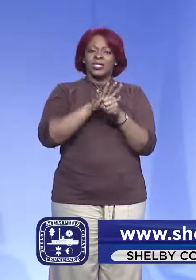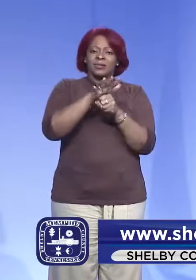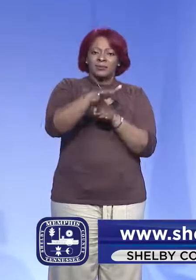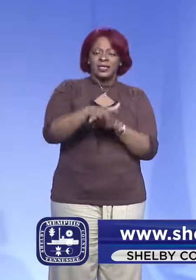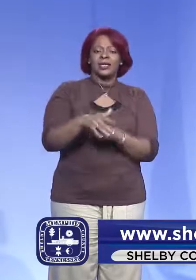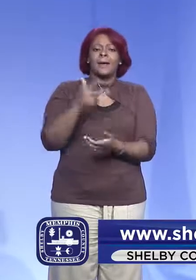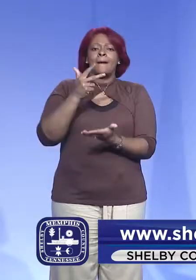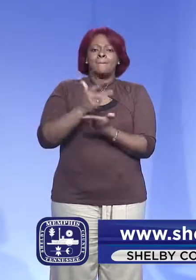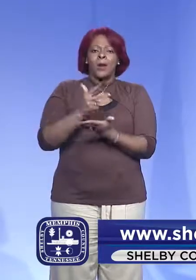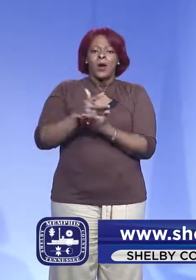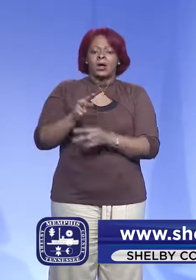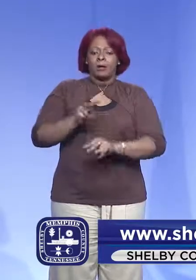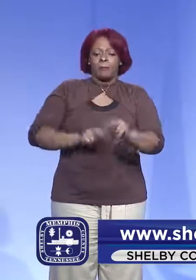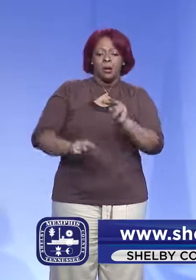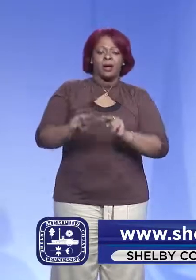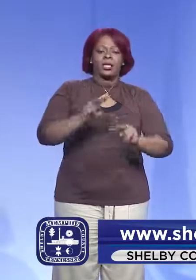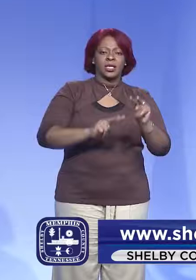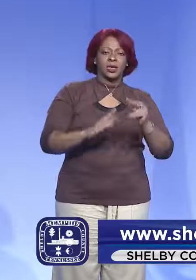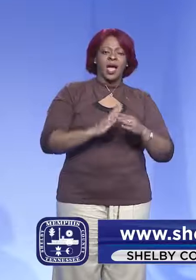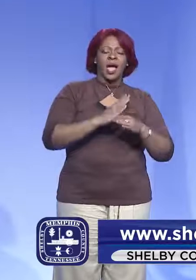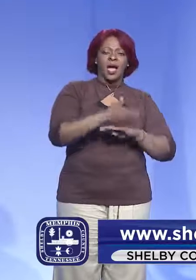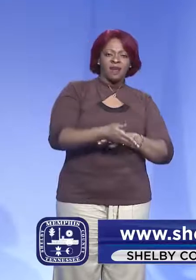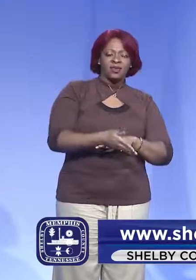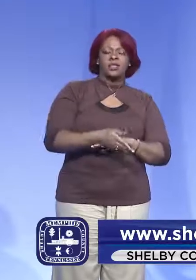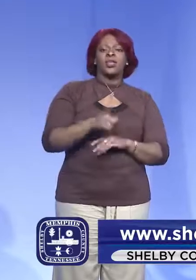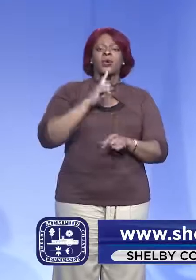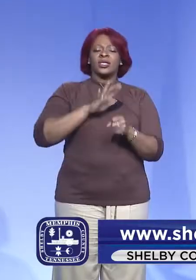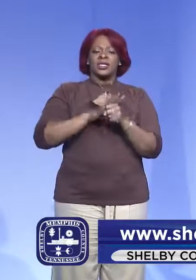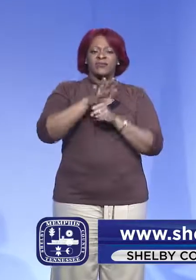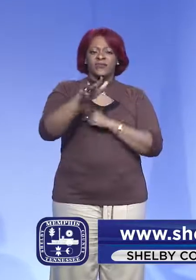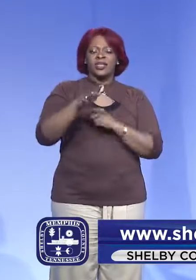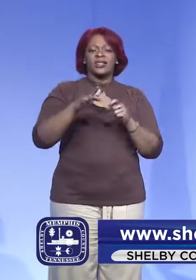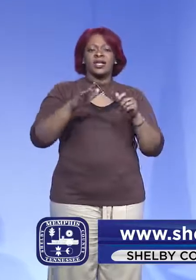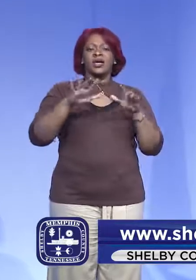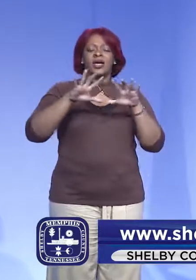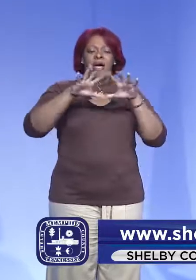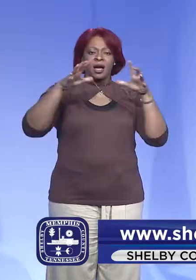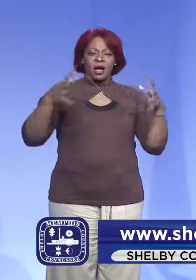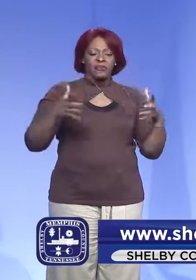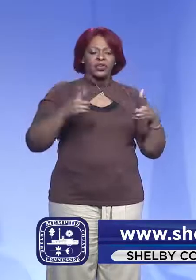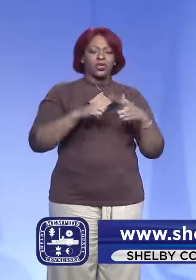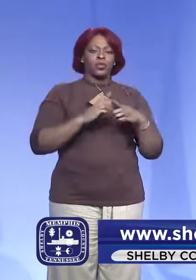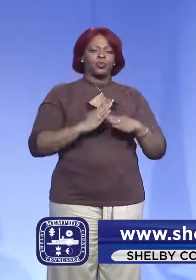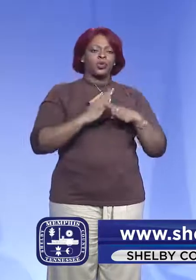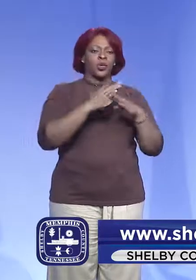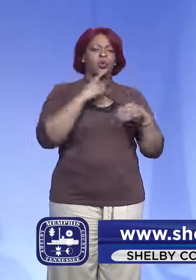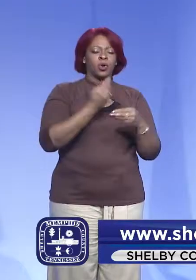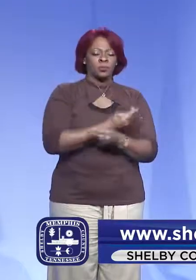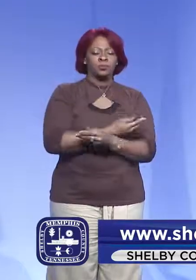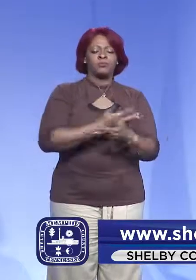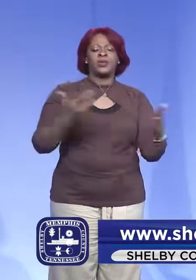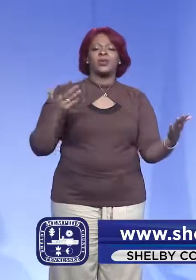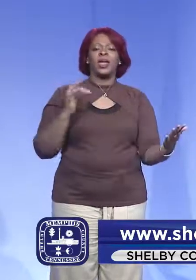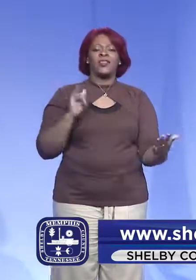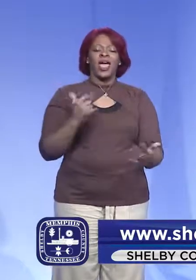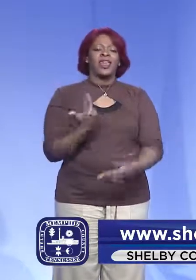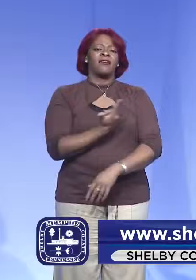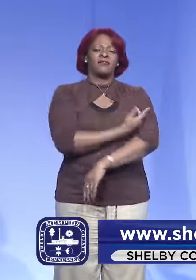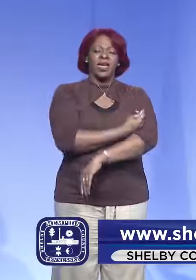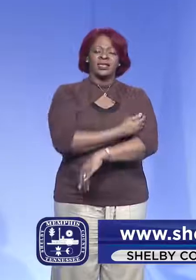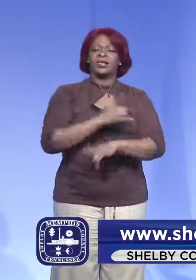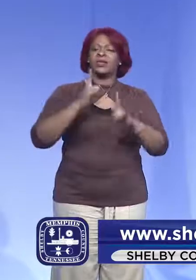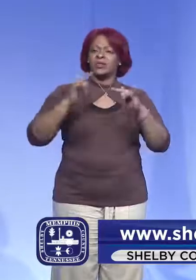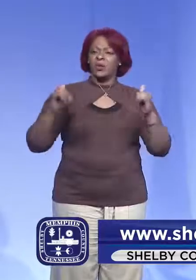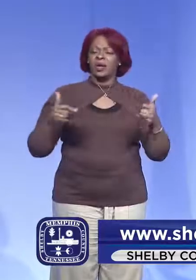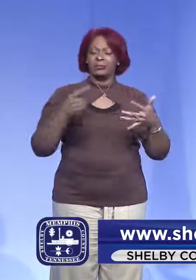parking for monitoring afterwards, that there's sufficient coverage to protect those who are administering the vaccine and so on. So